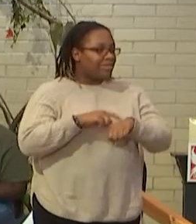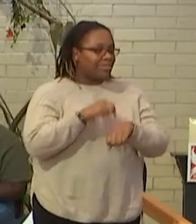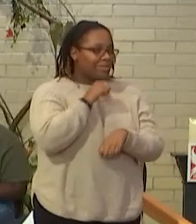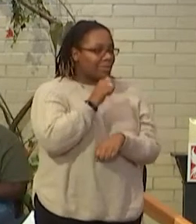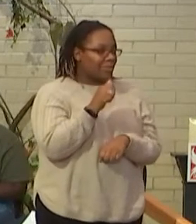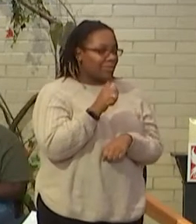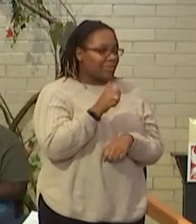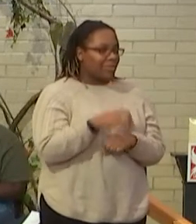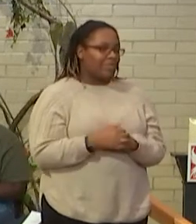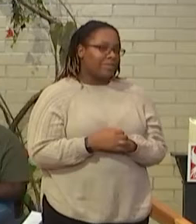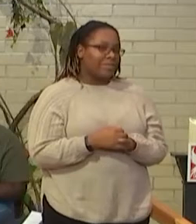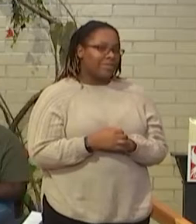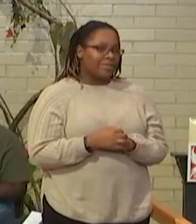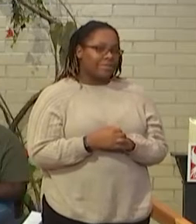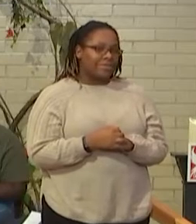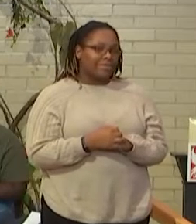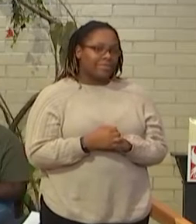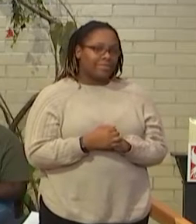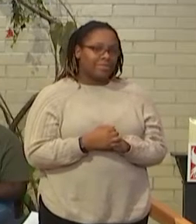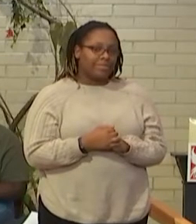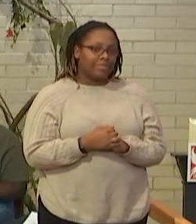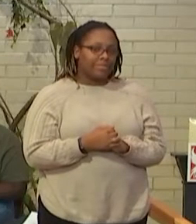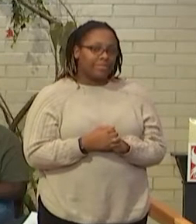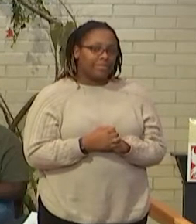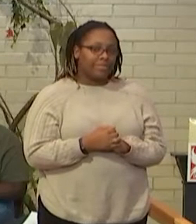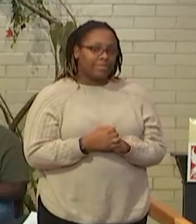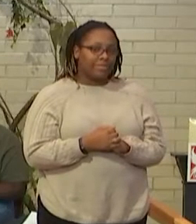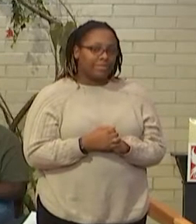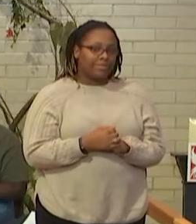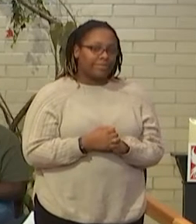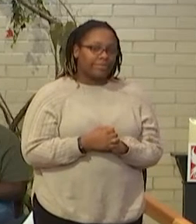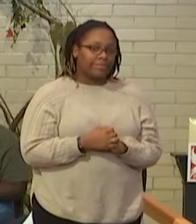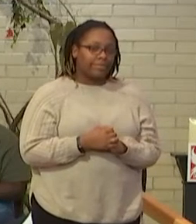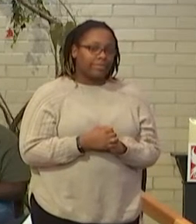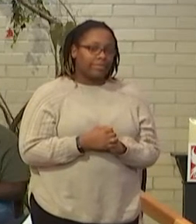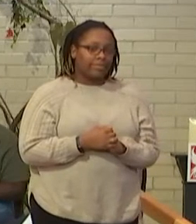it's still very helpful on a day-to-day basis.